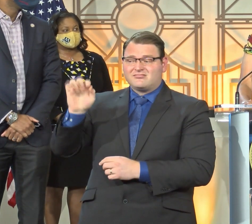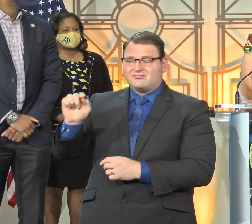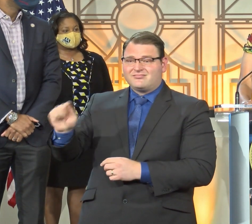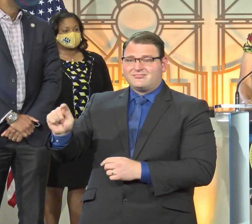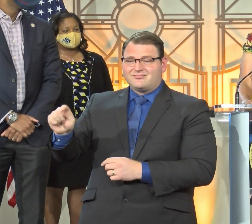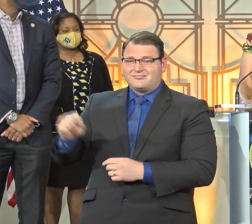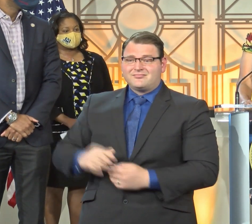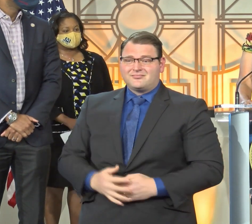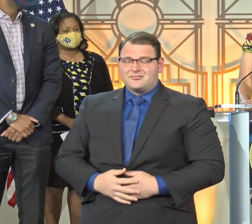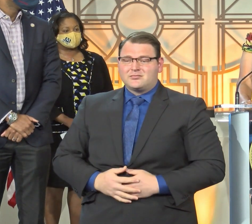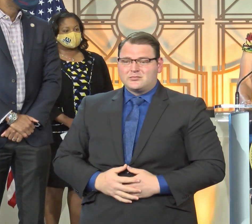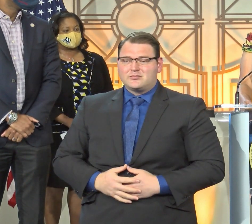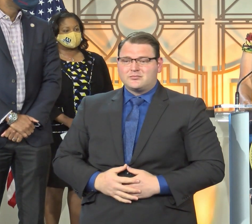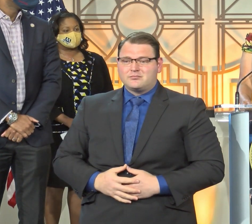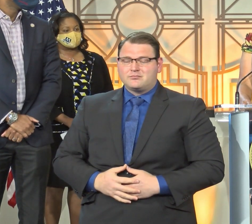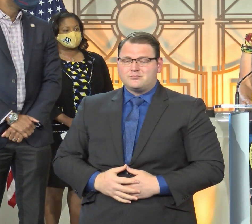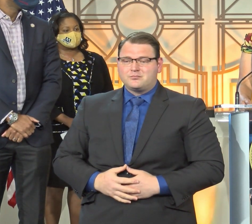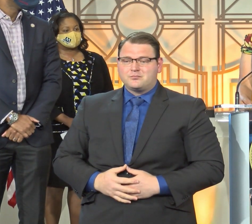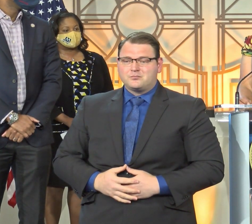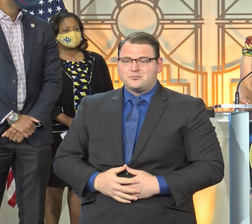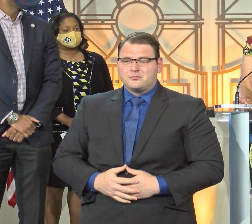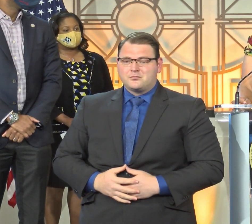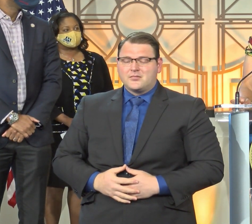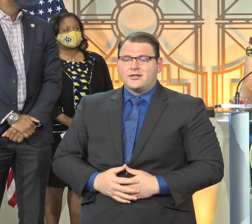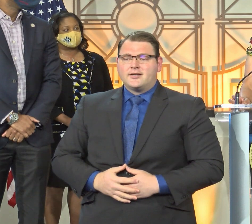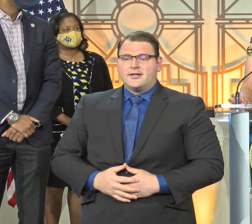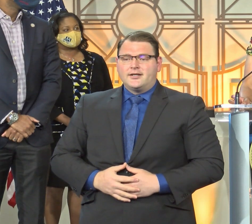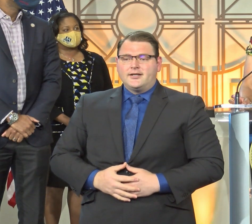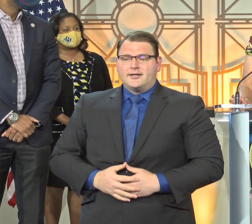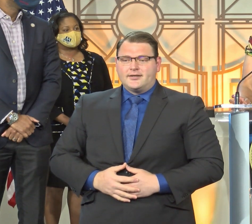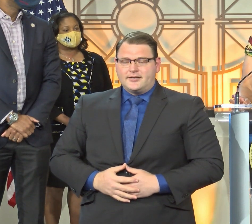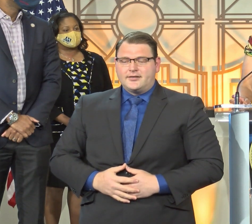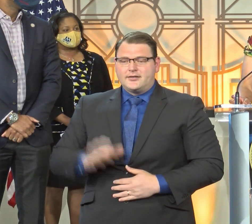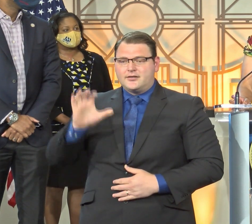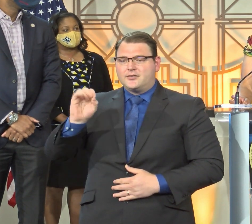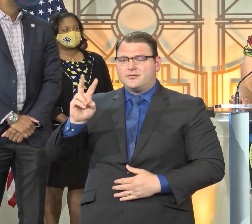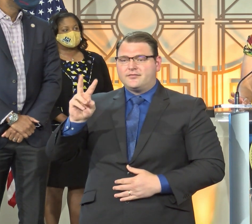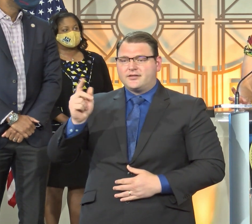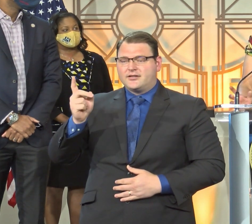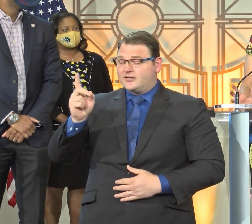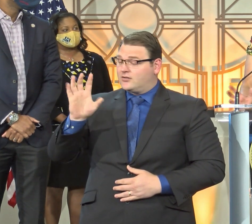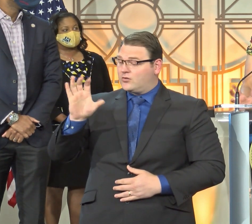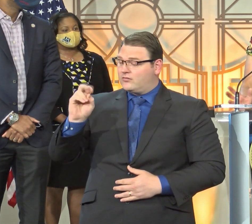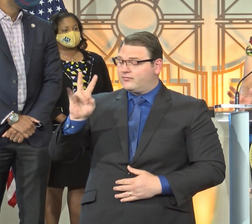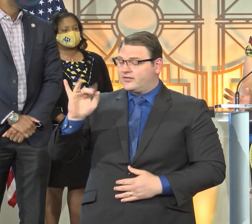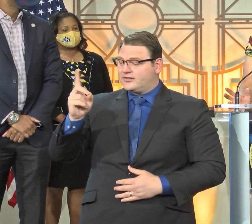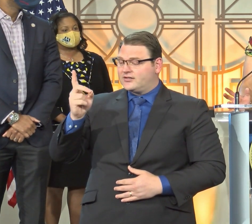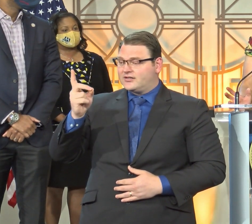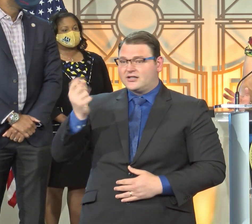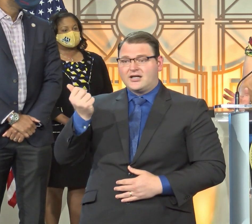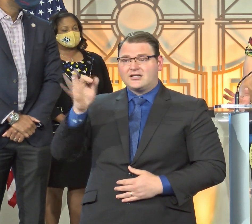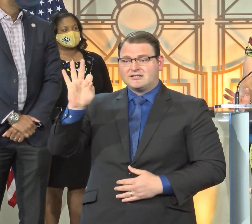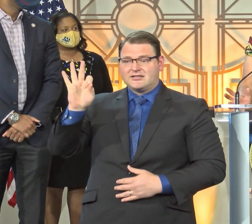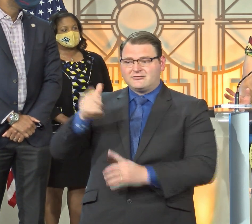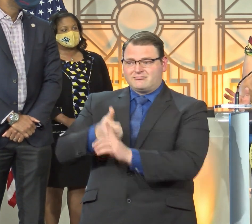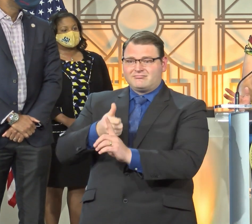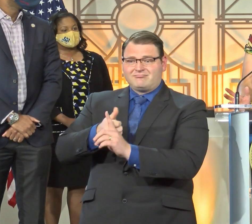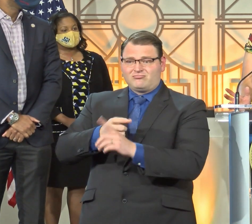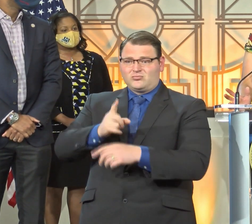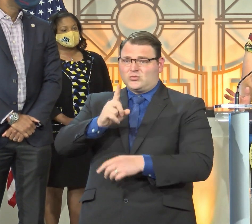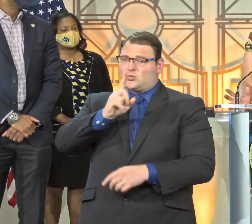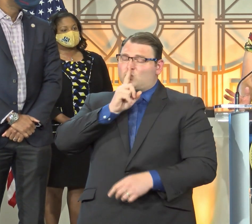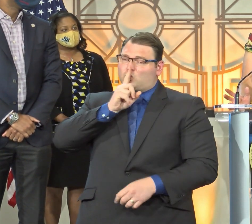COVID-19 is real. Contrary to what we're hearing on